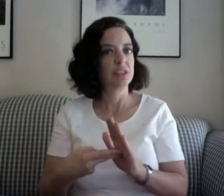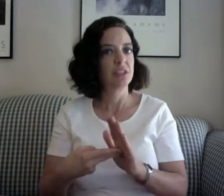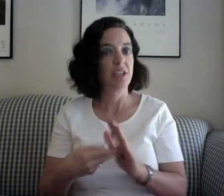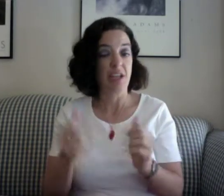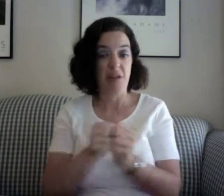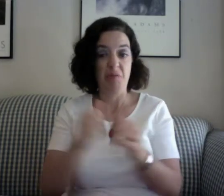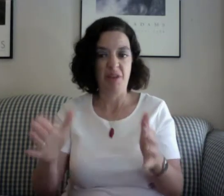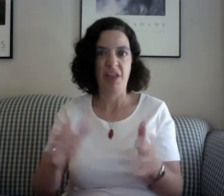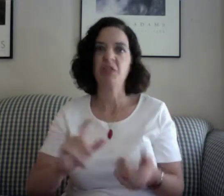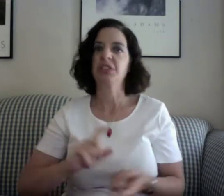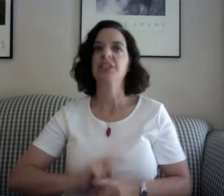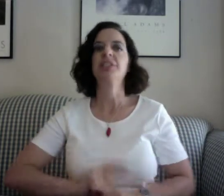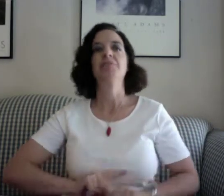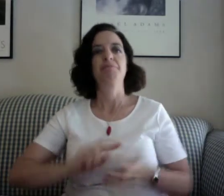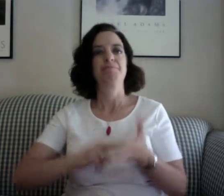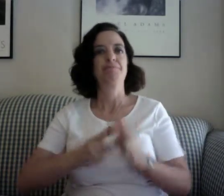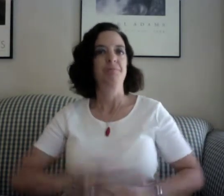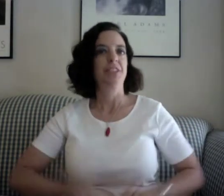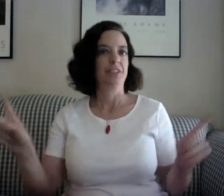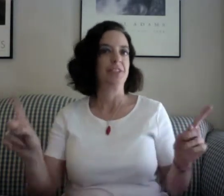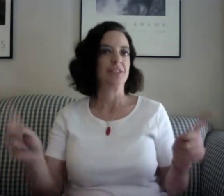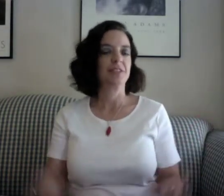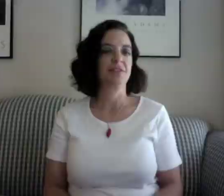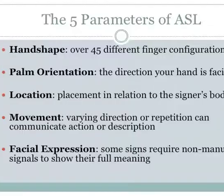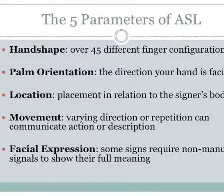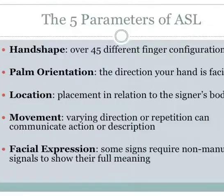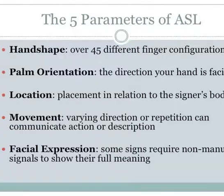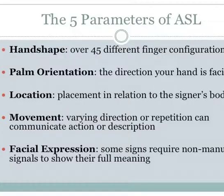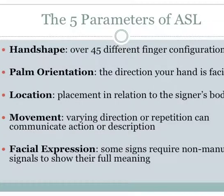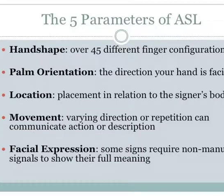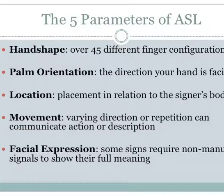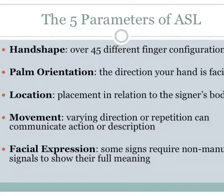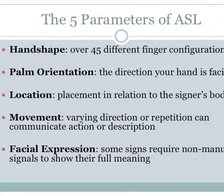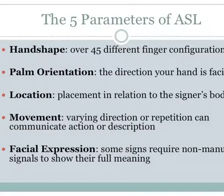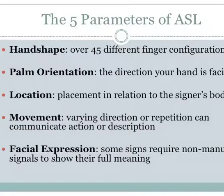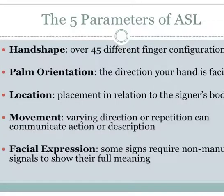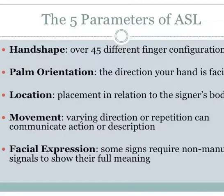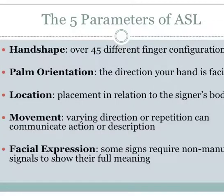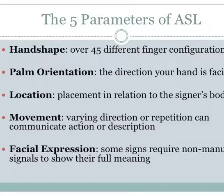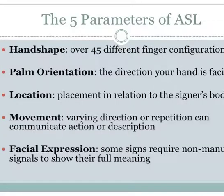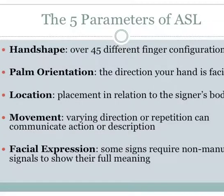That's going to add meaning to the sign. Without it, it can mean something different.